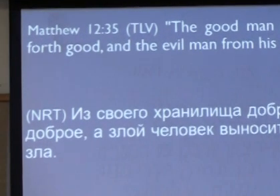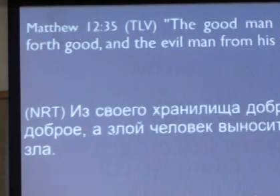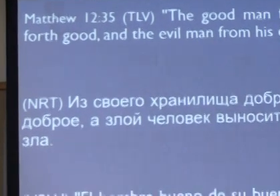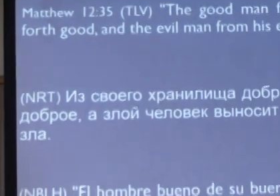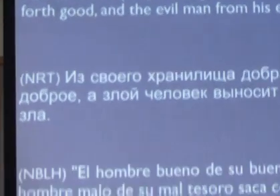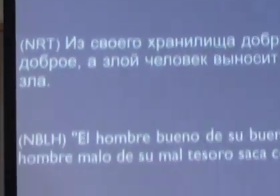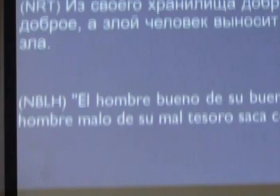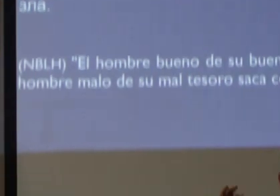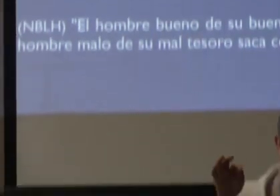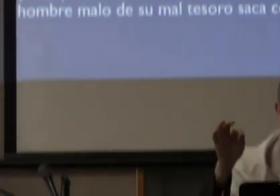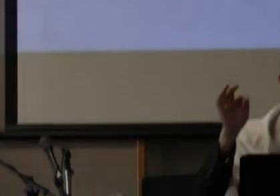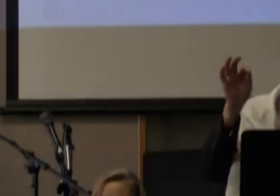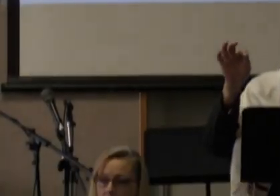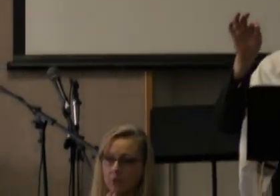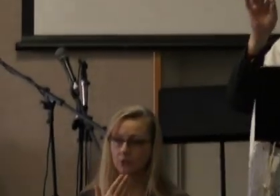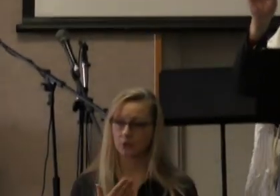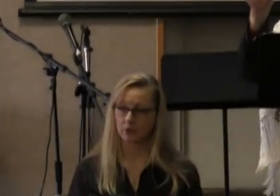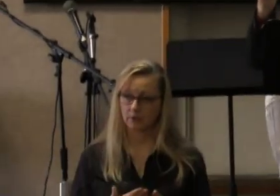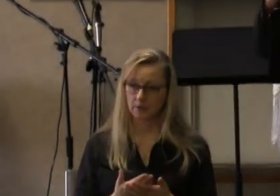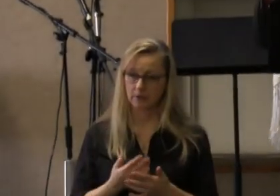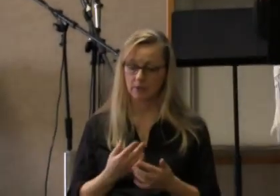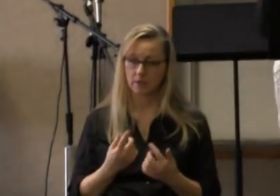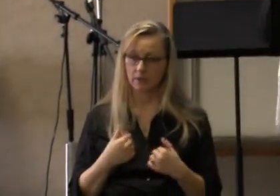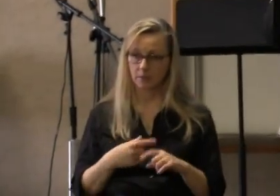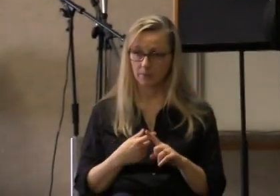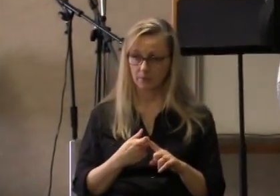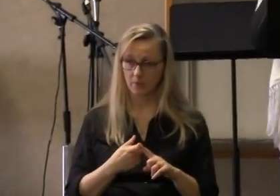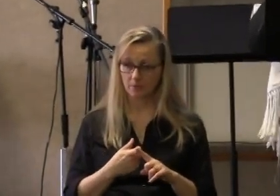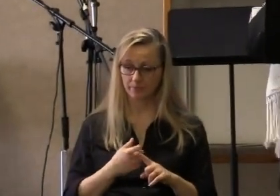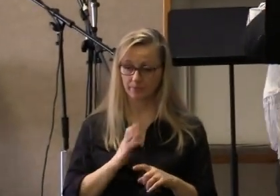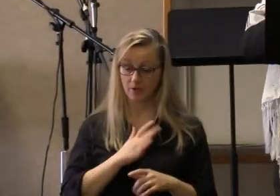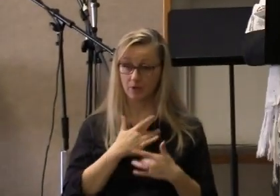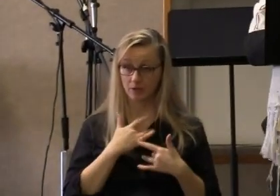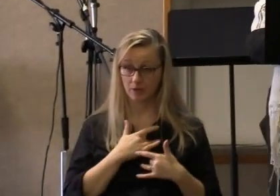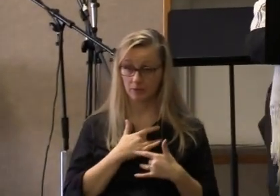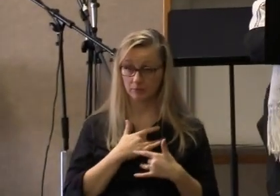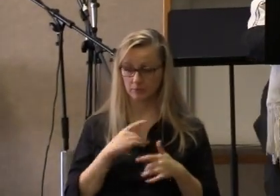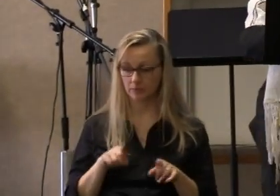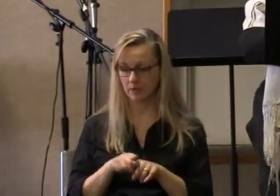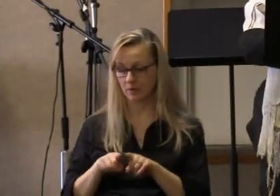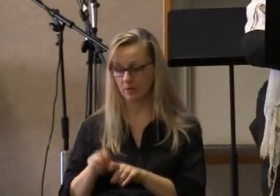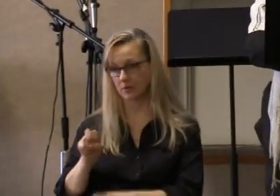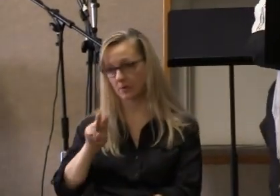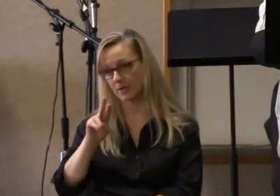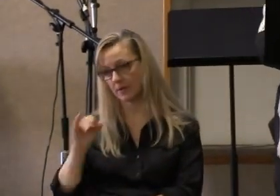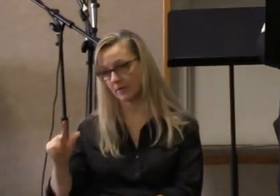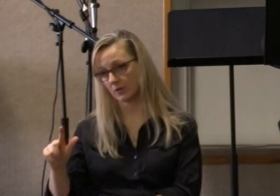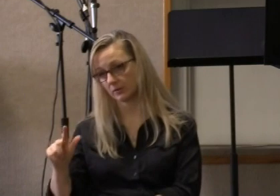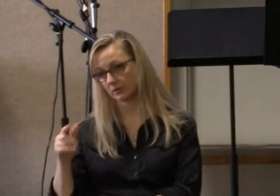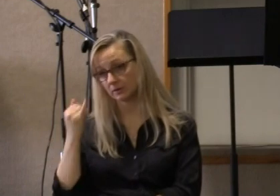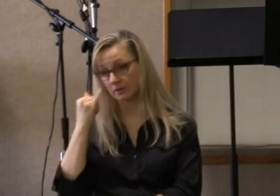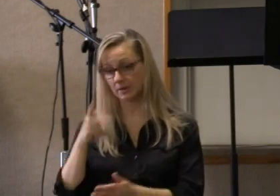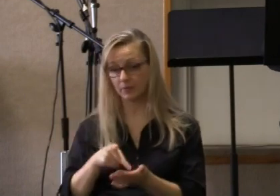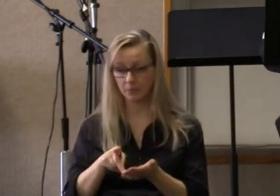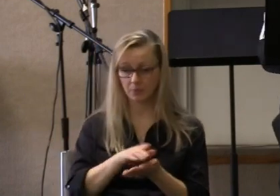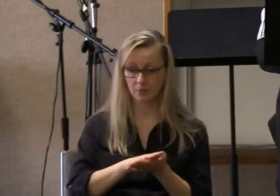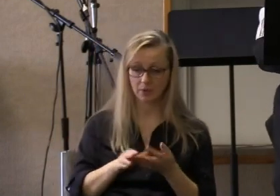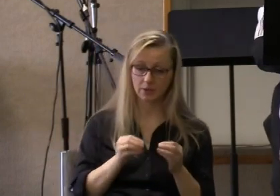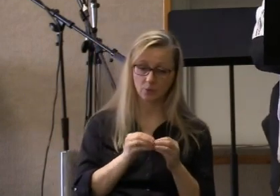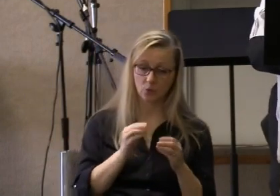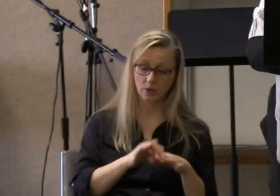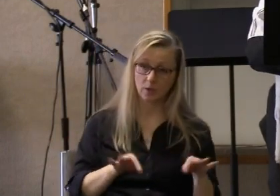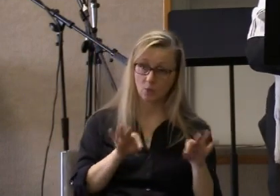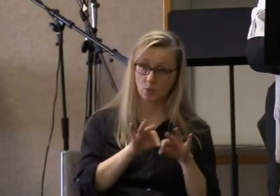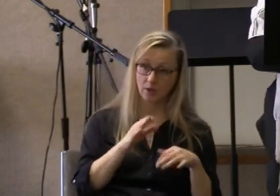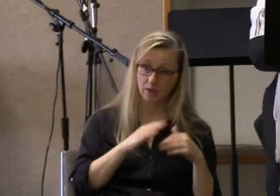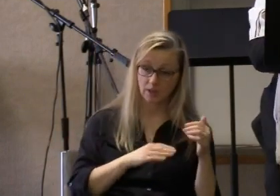Goodness comes from the treasure in our heart, so does evil. If purity is more important to me than